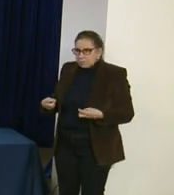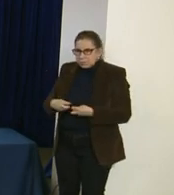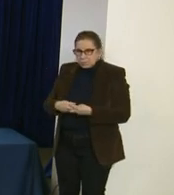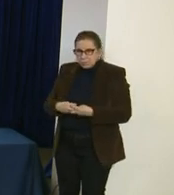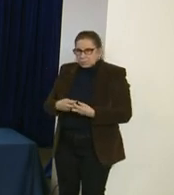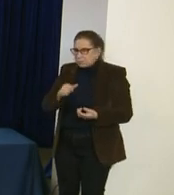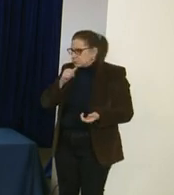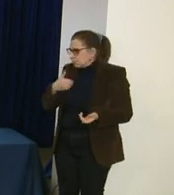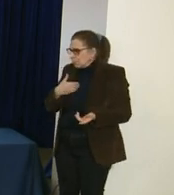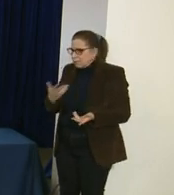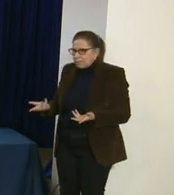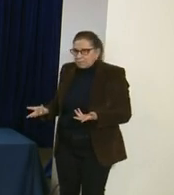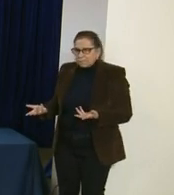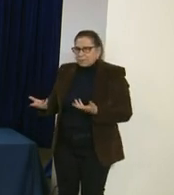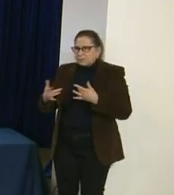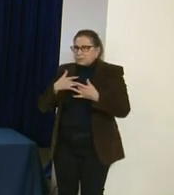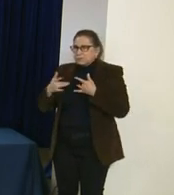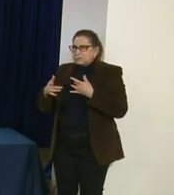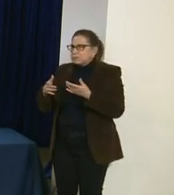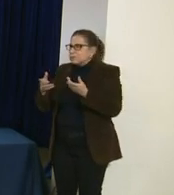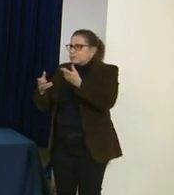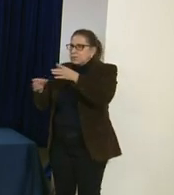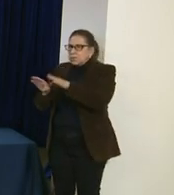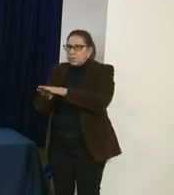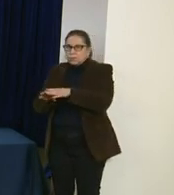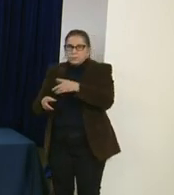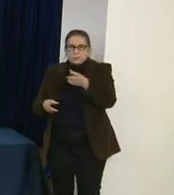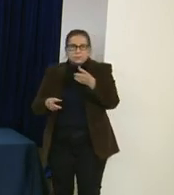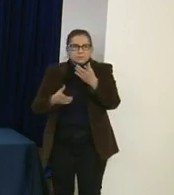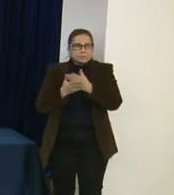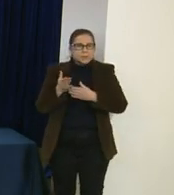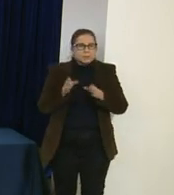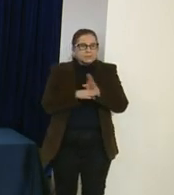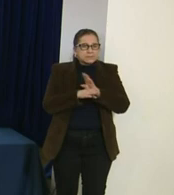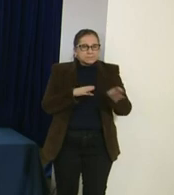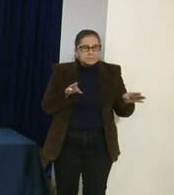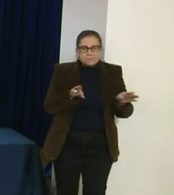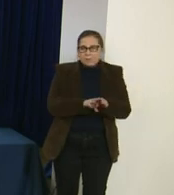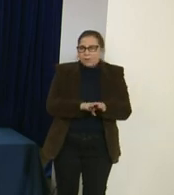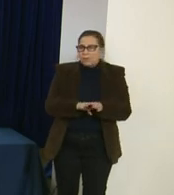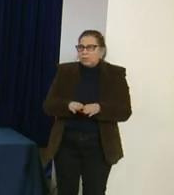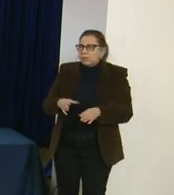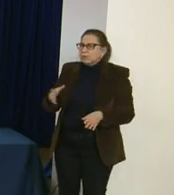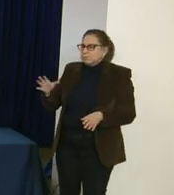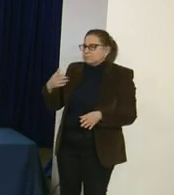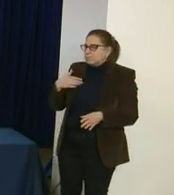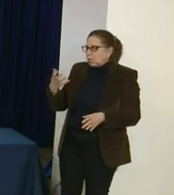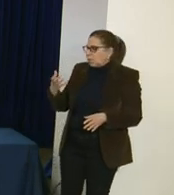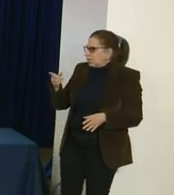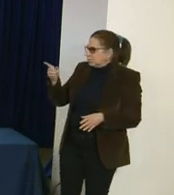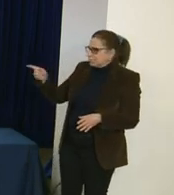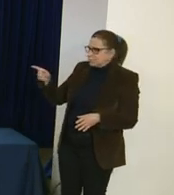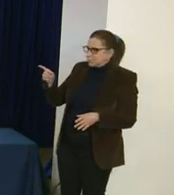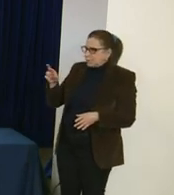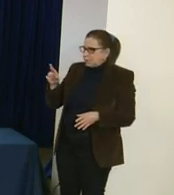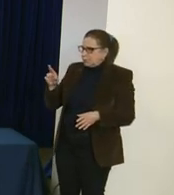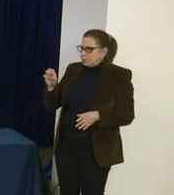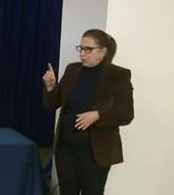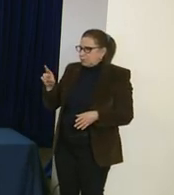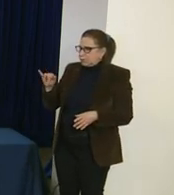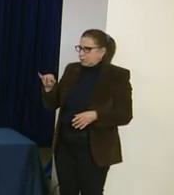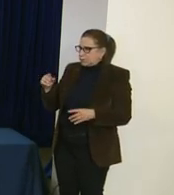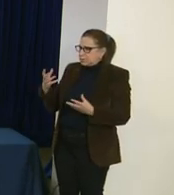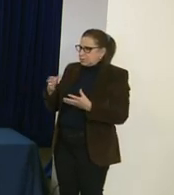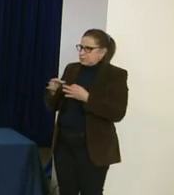non-essential businesses. And so I want Chris to really talk about what we know about our food supply and supply chain,